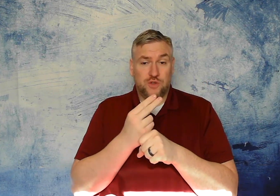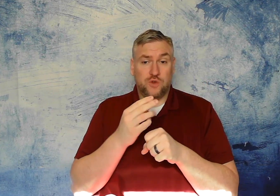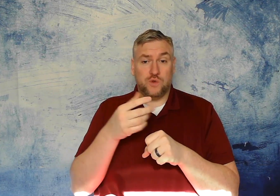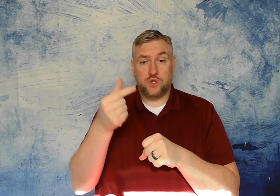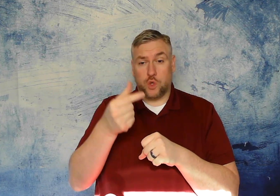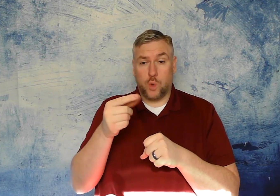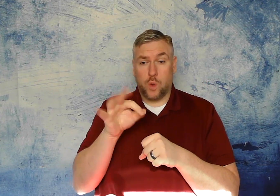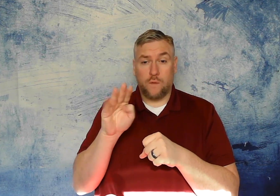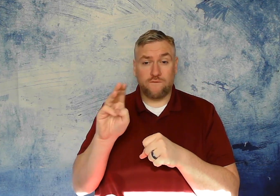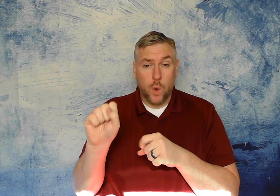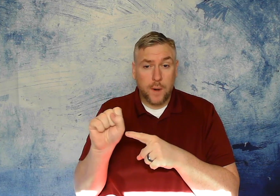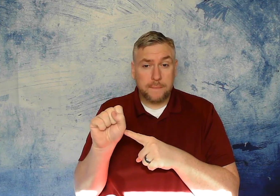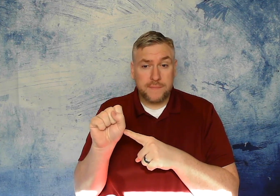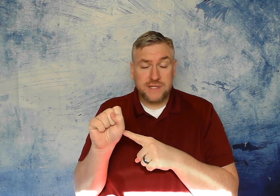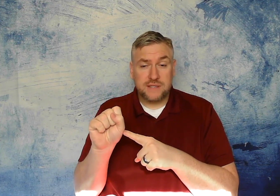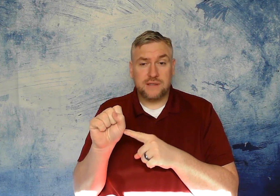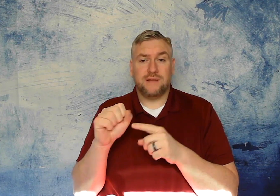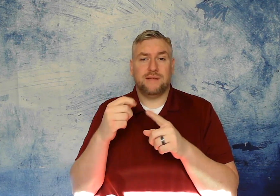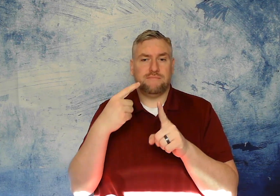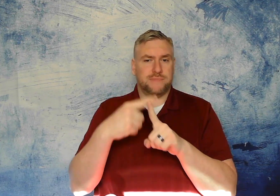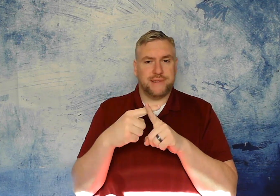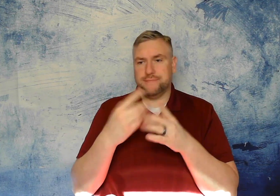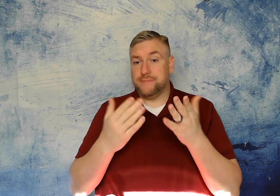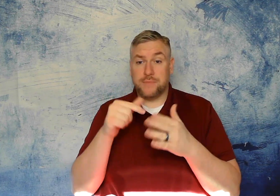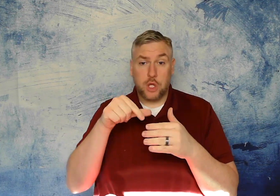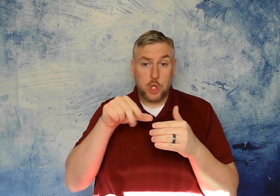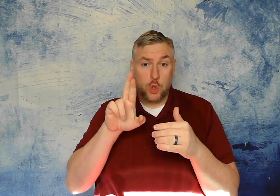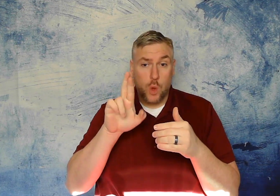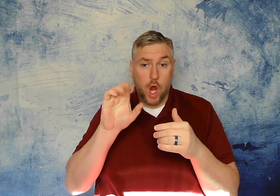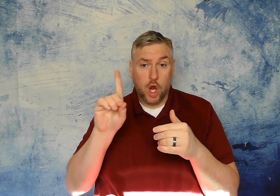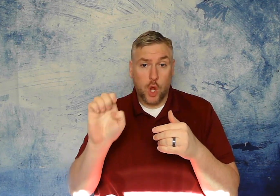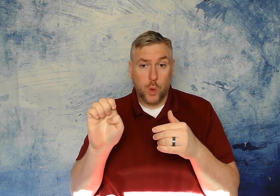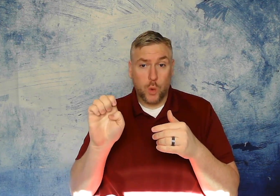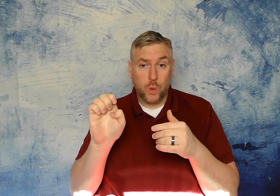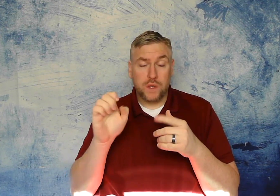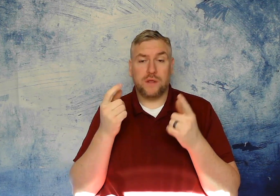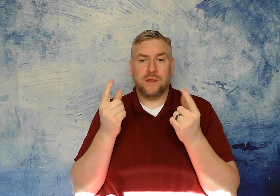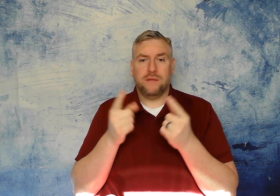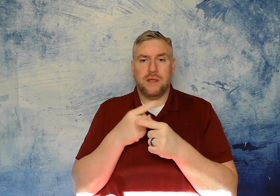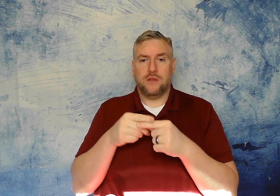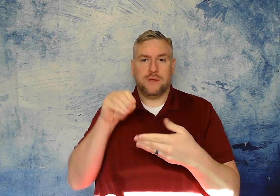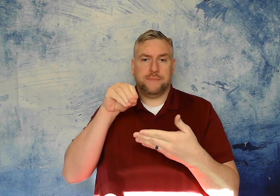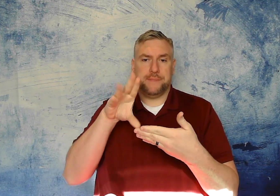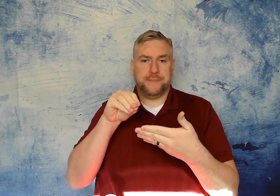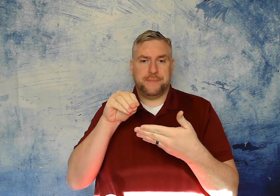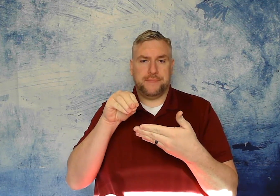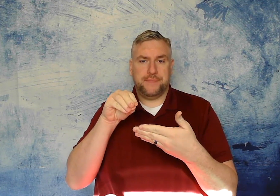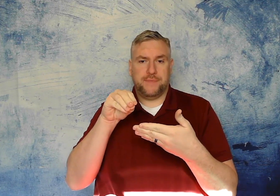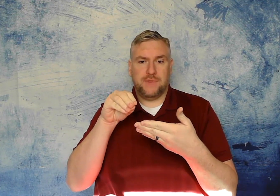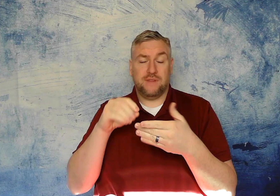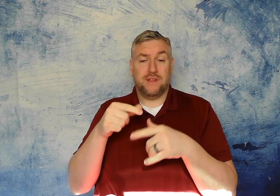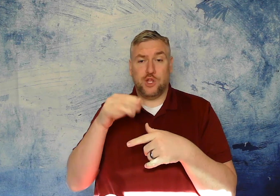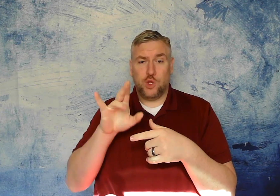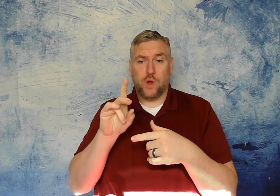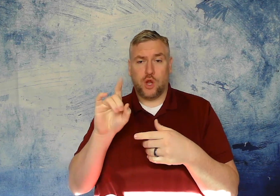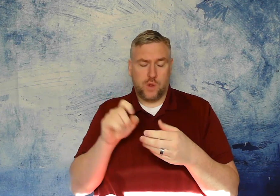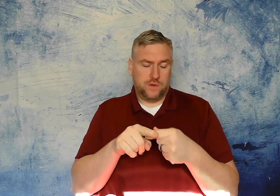where teachers use Google Forms plus QR codes, so they're able to take a picture of the QR